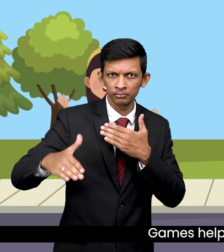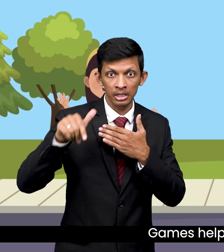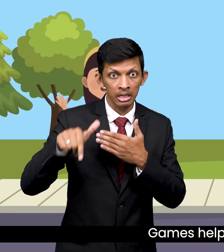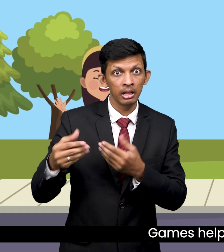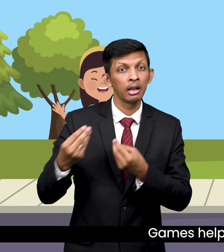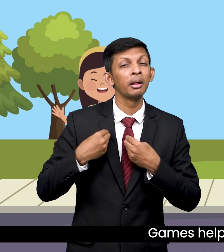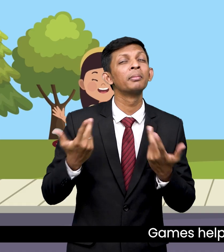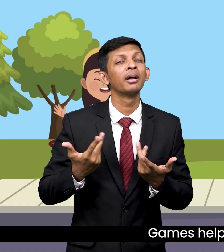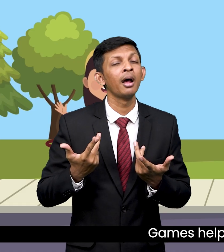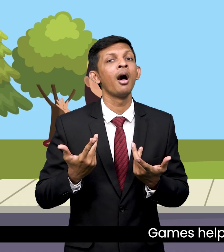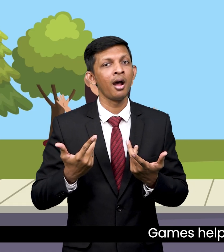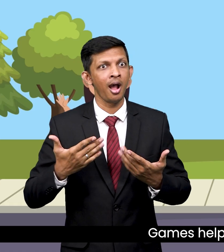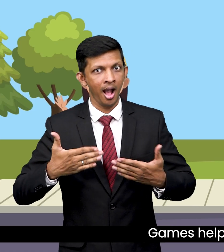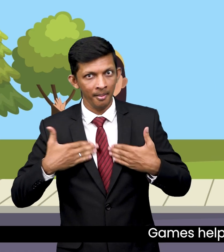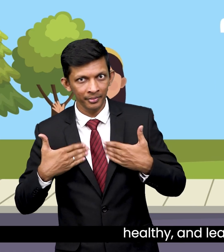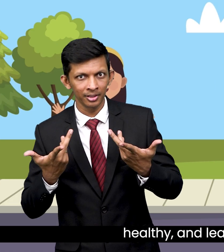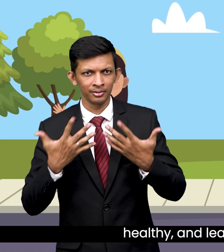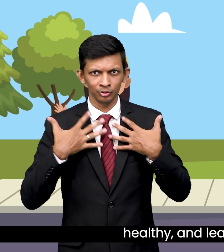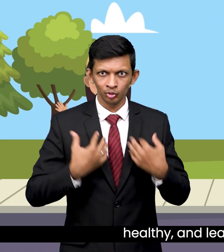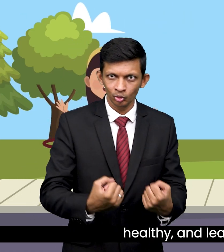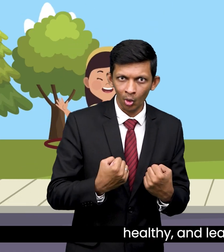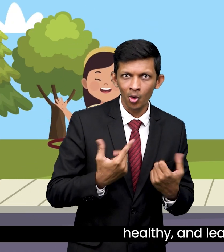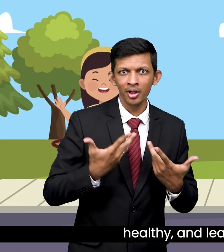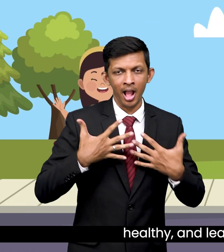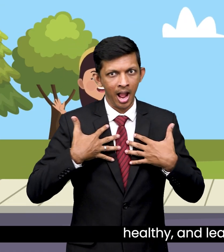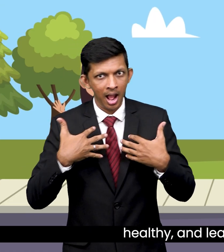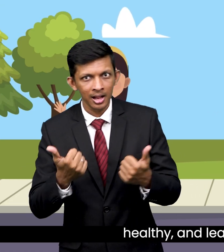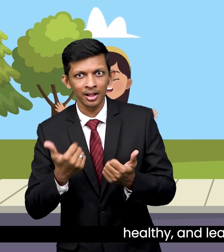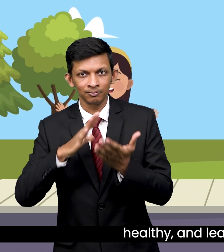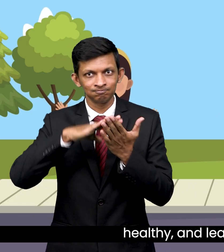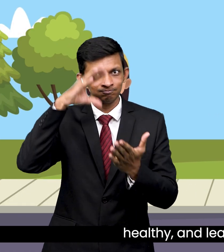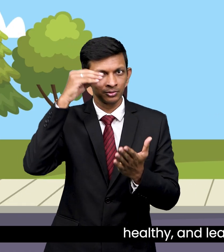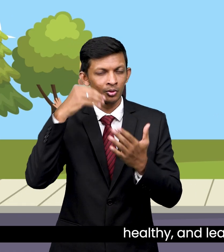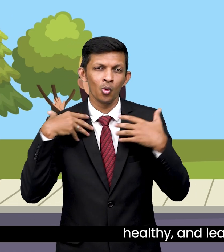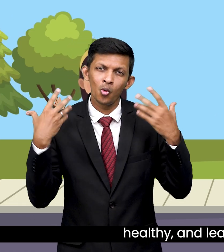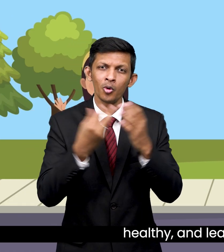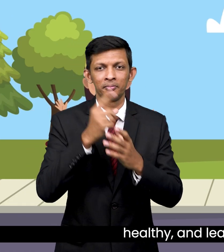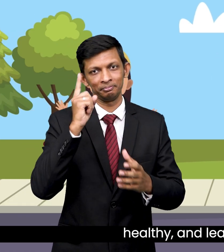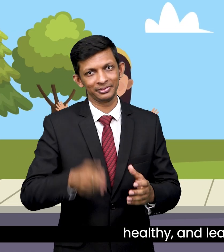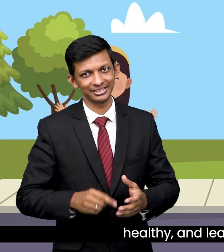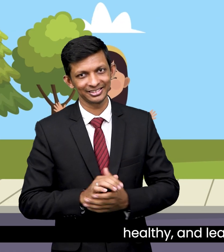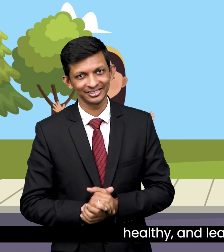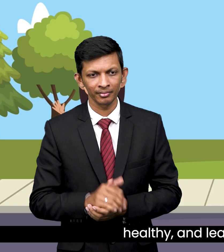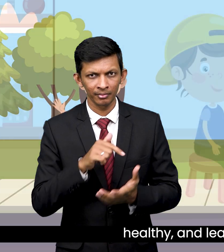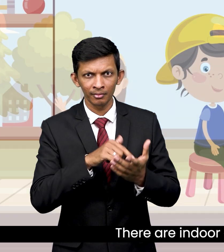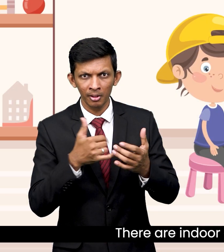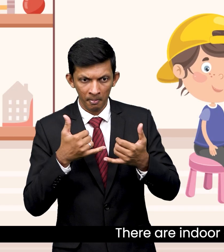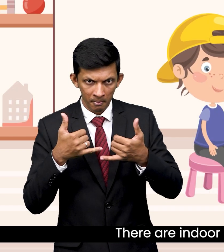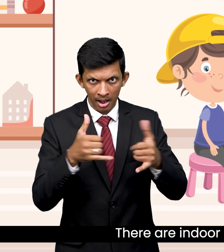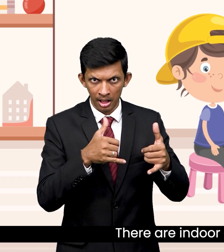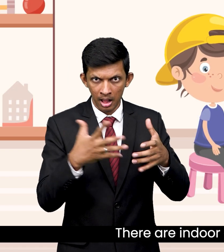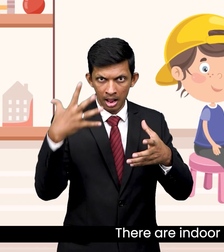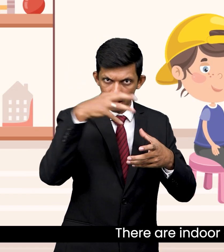Games help us stay happy, healthy, and learn to play together. There